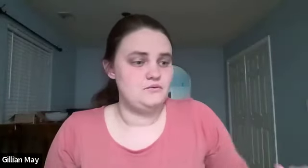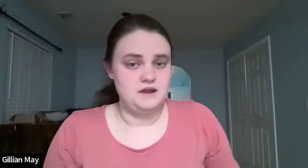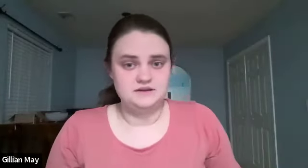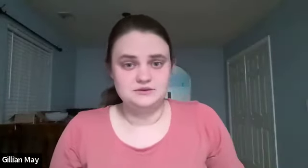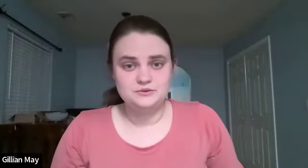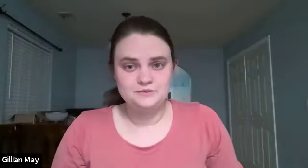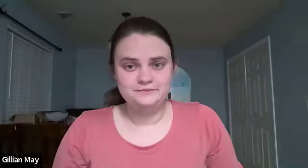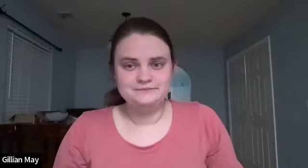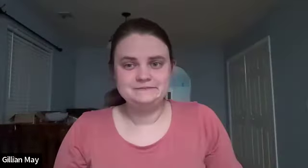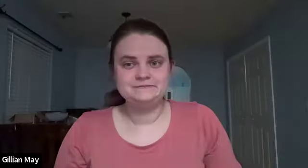Raccoon,